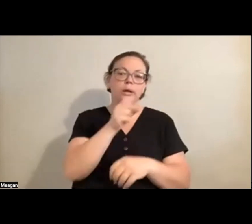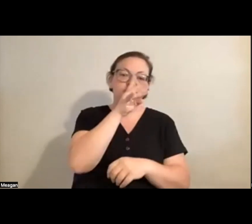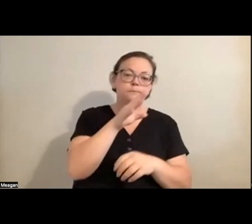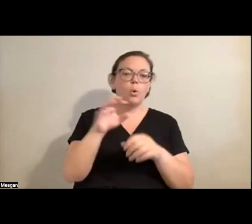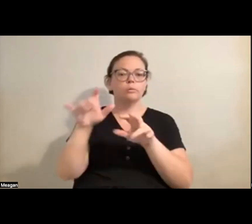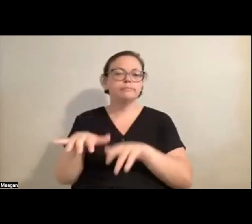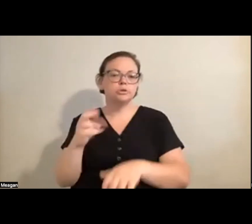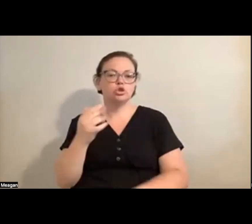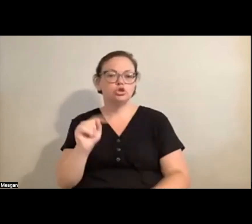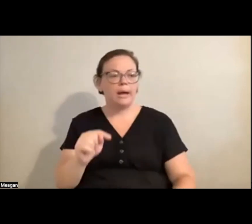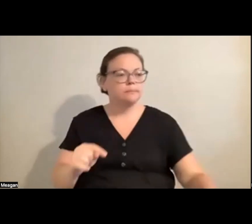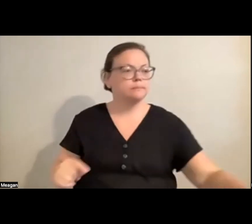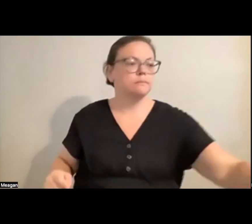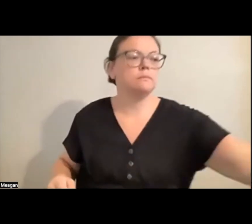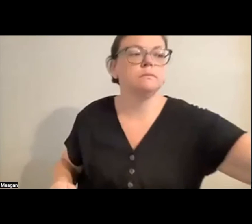chat.